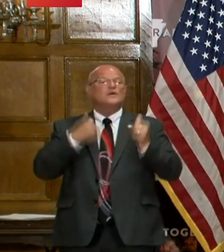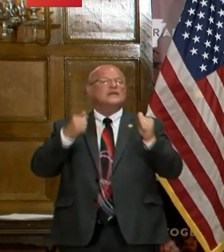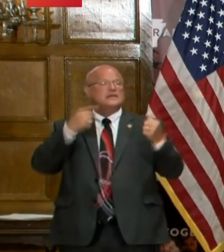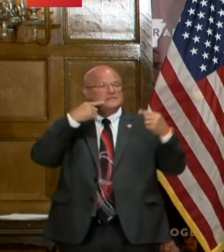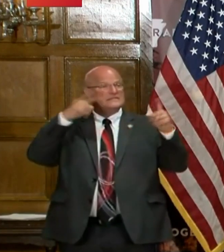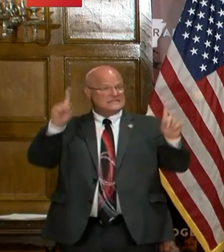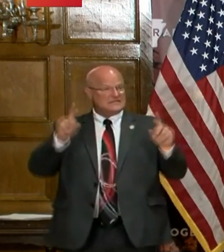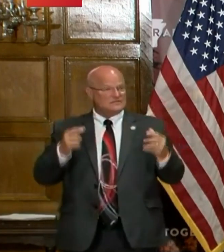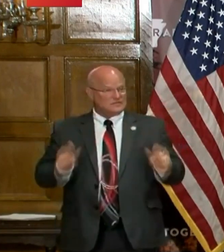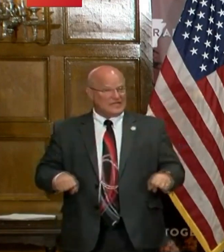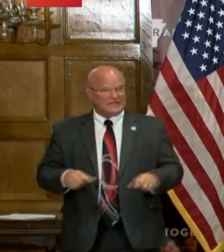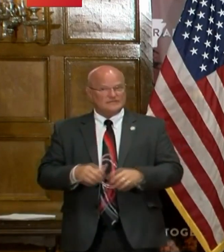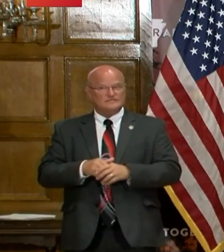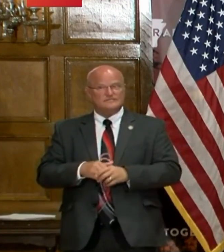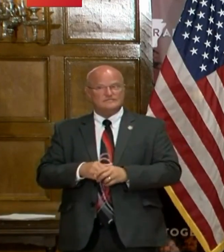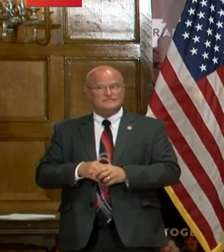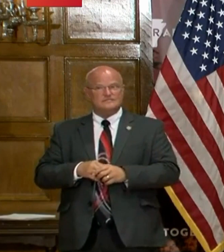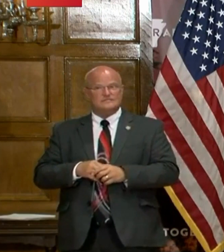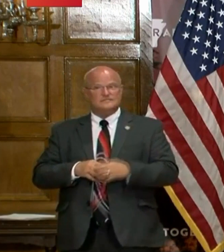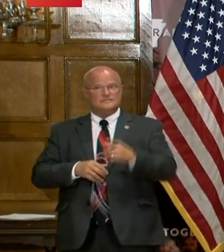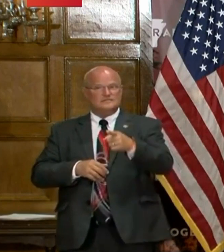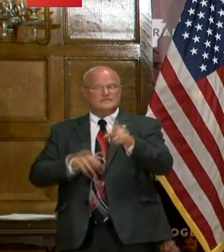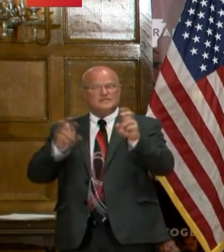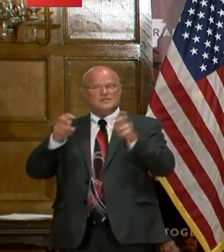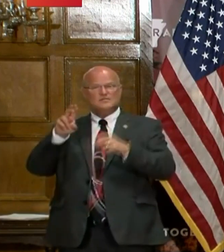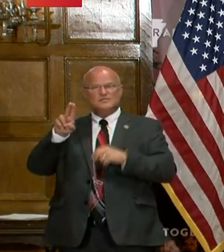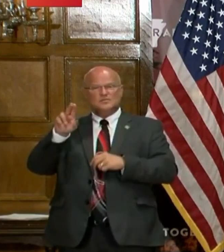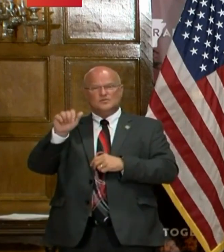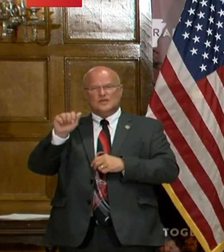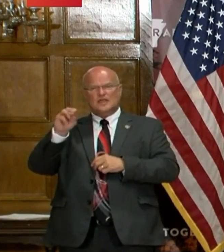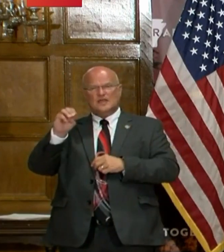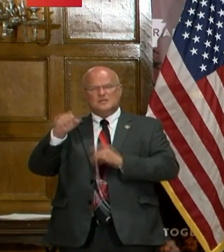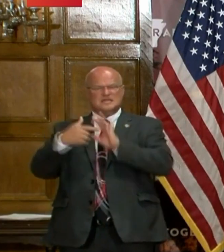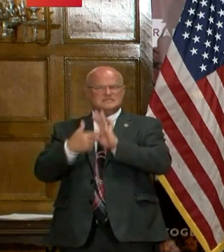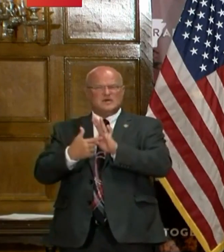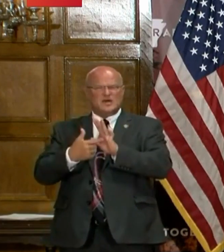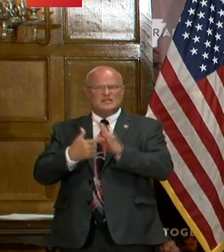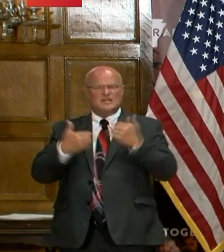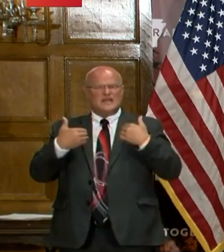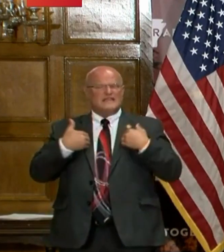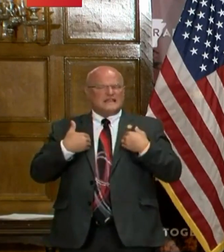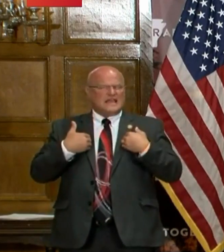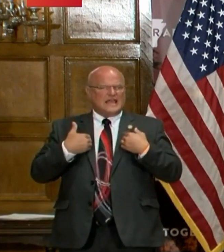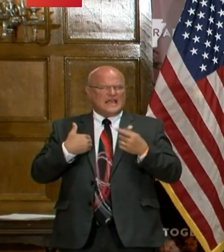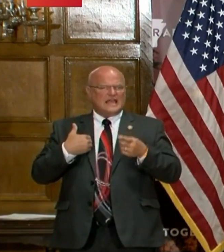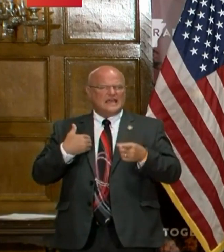be successful. In terms of the UAMS modeling, is there anything that they've got